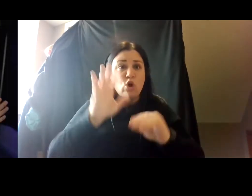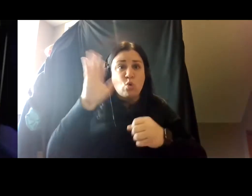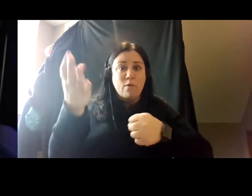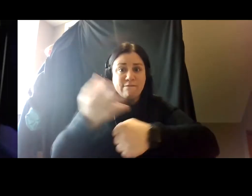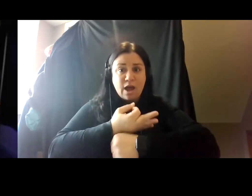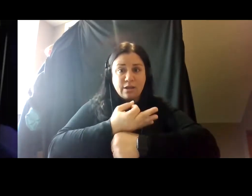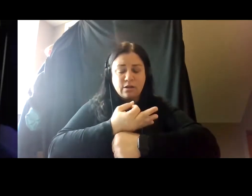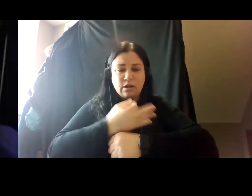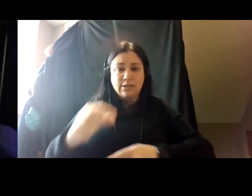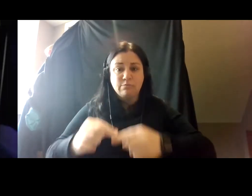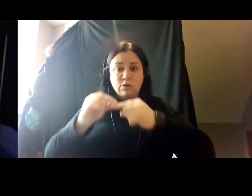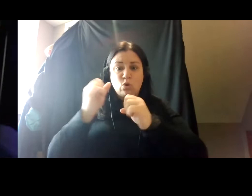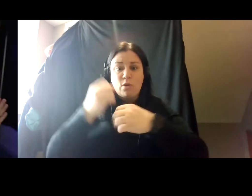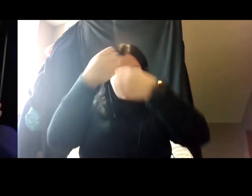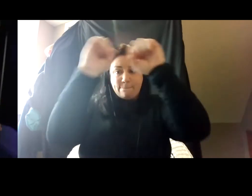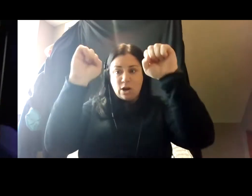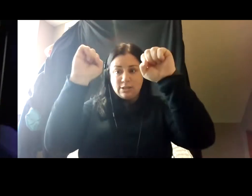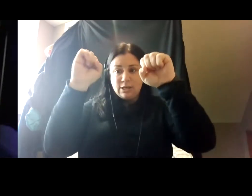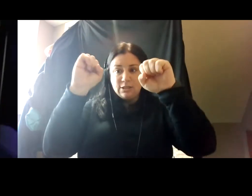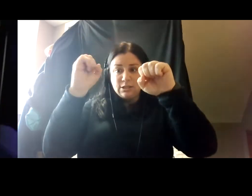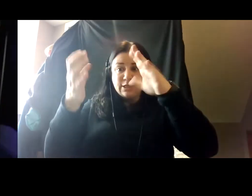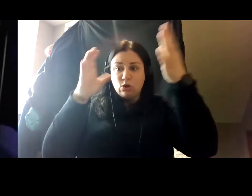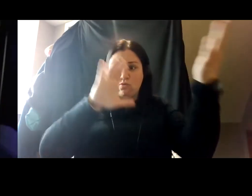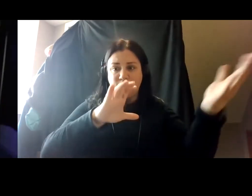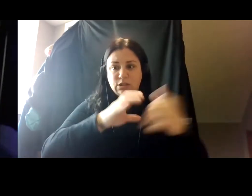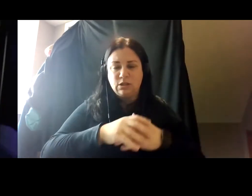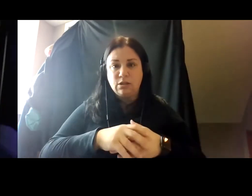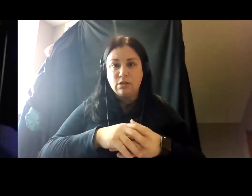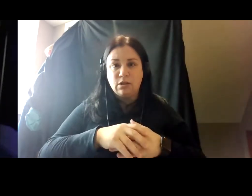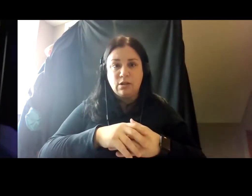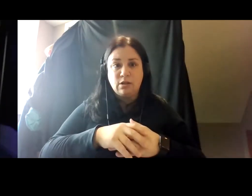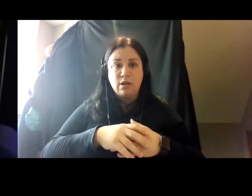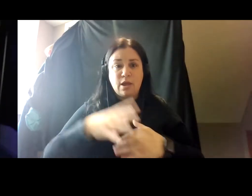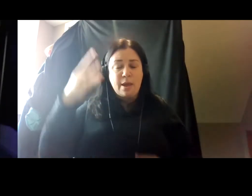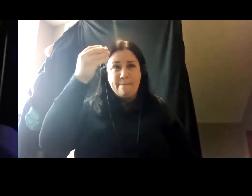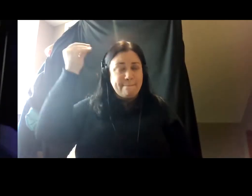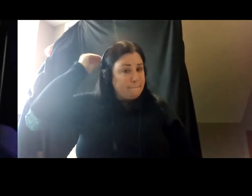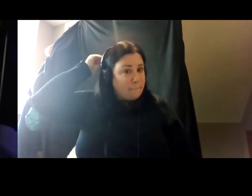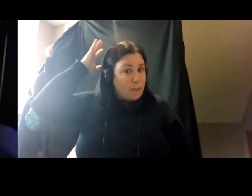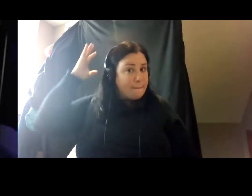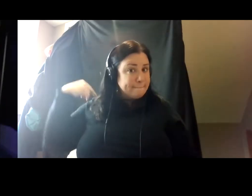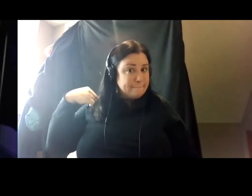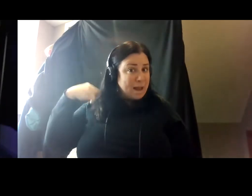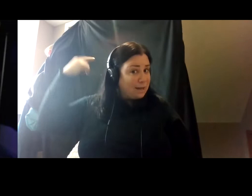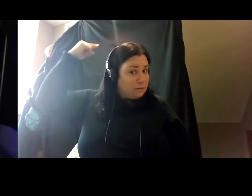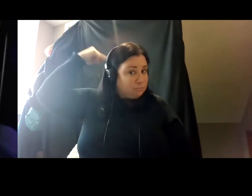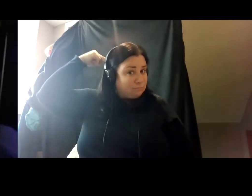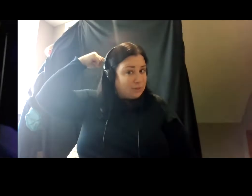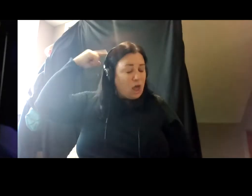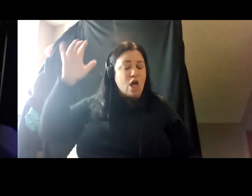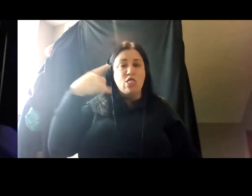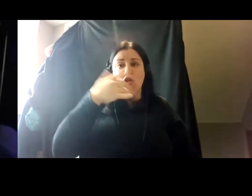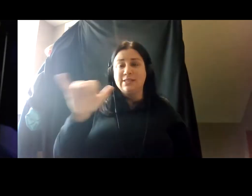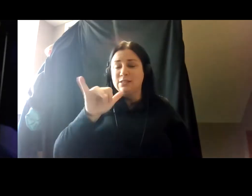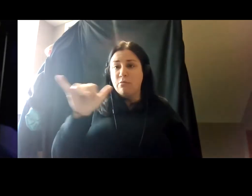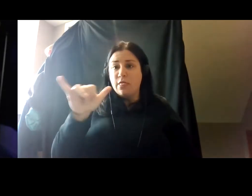especially with presidents. Like, it is crazy. So apparently the back of my head looks very similar to the back of other people's heads. So